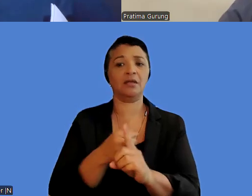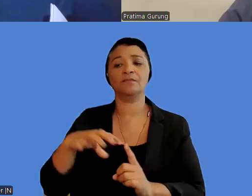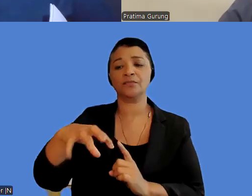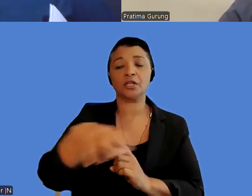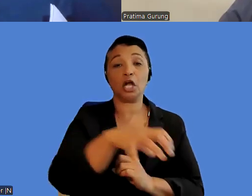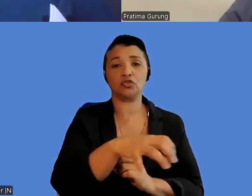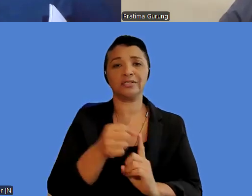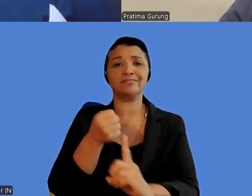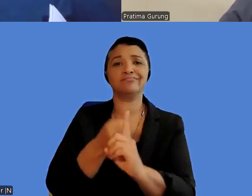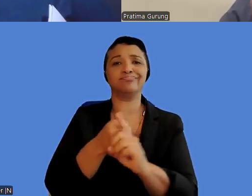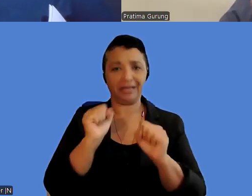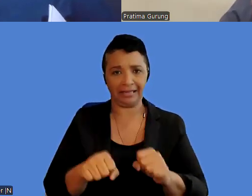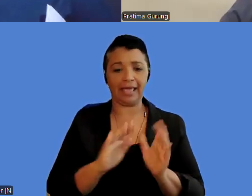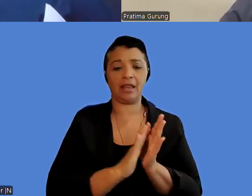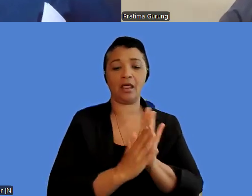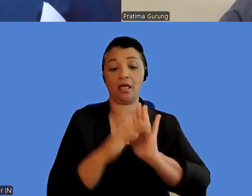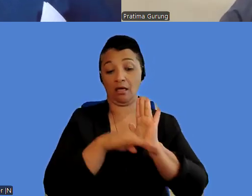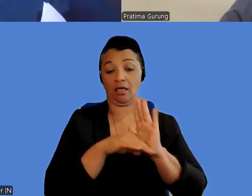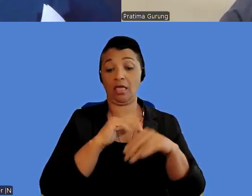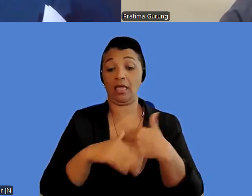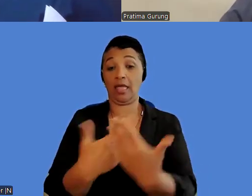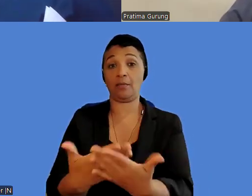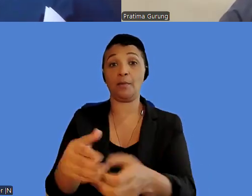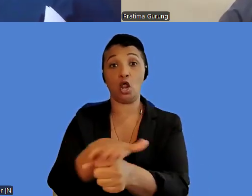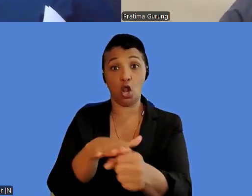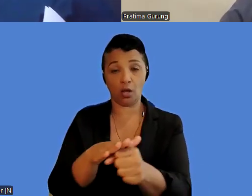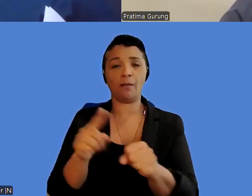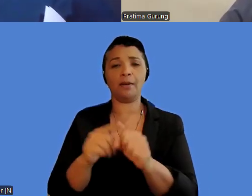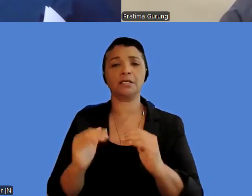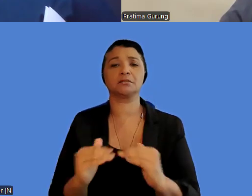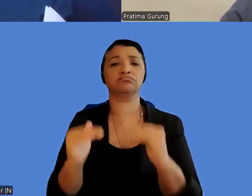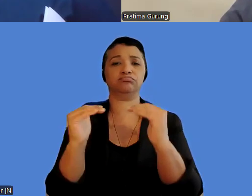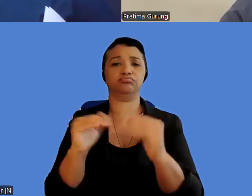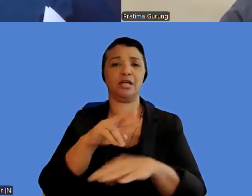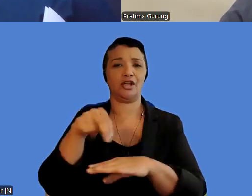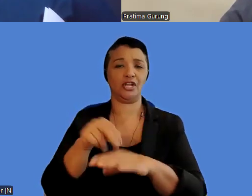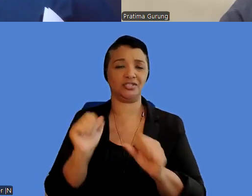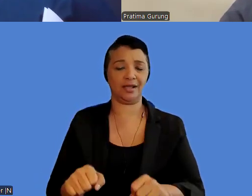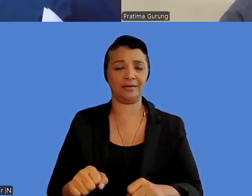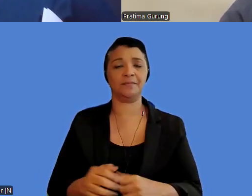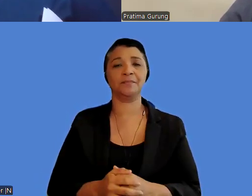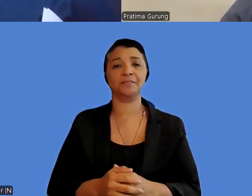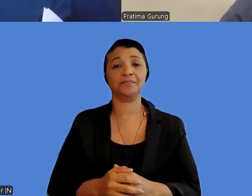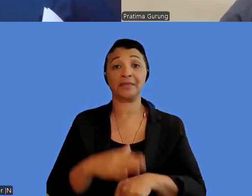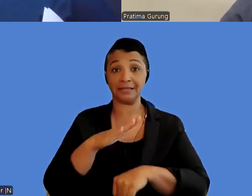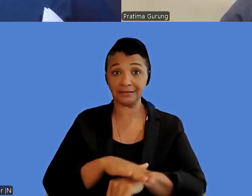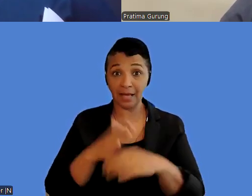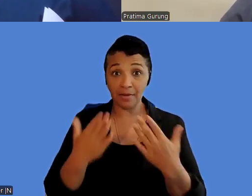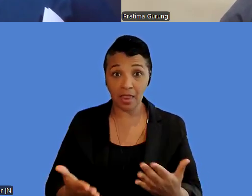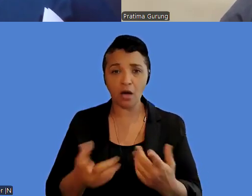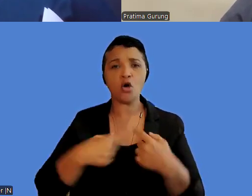to implement at the grassroots level, at the national level. So I think it's time for us to sit